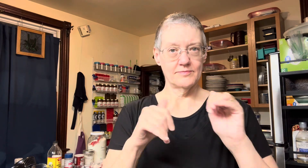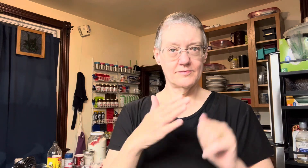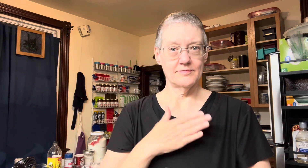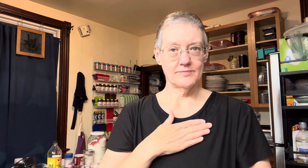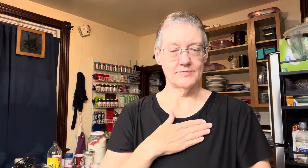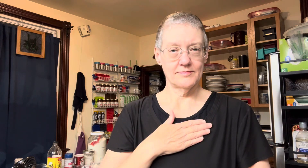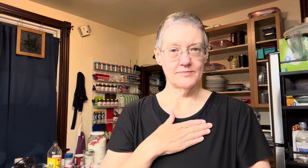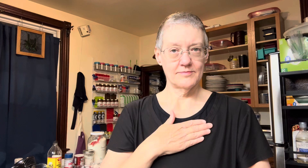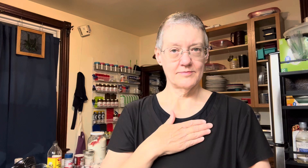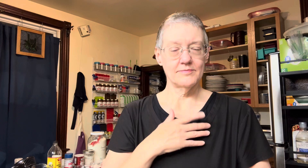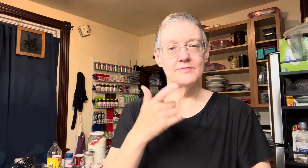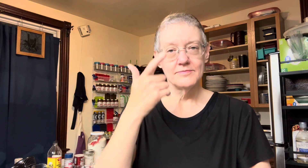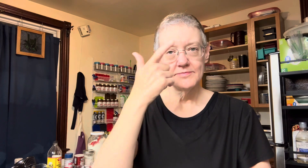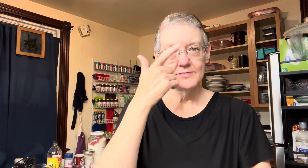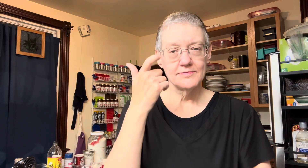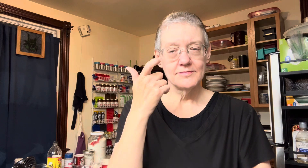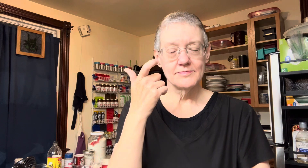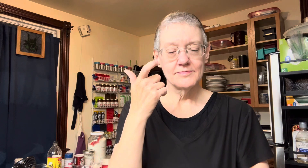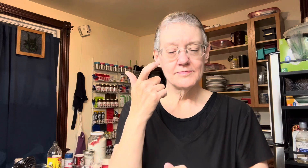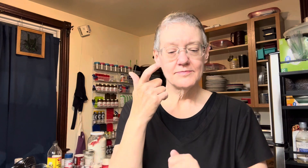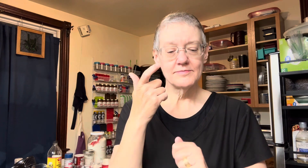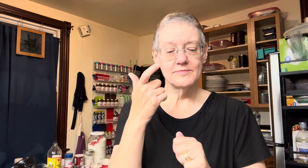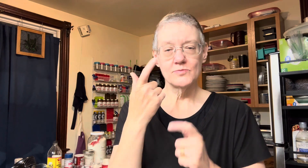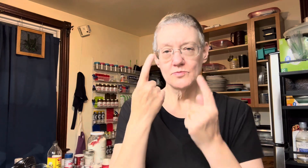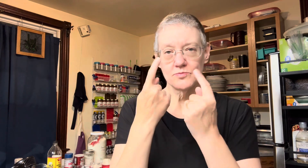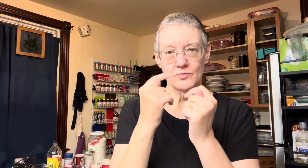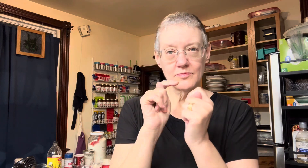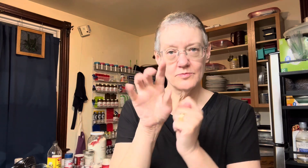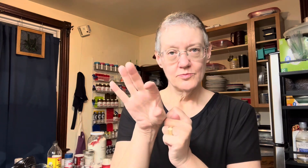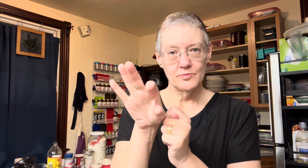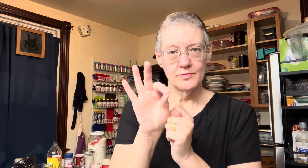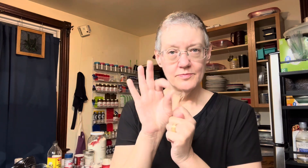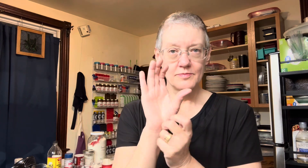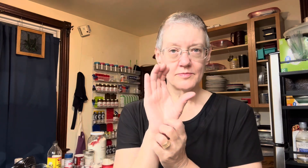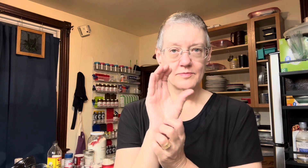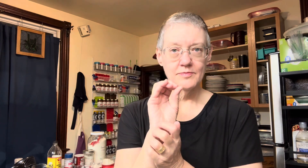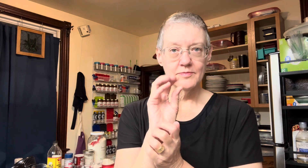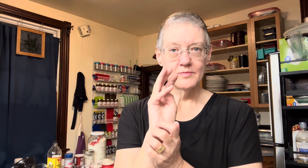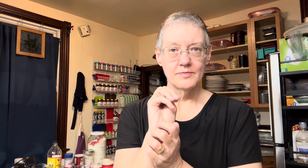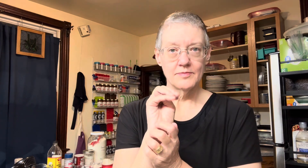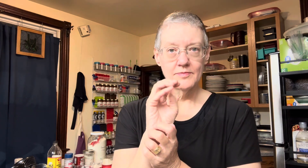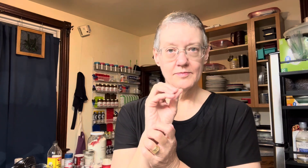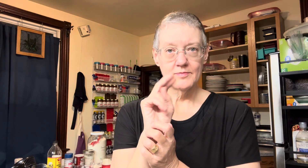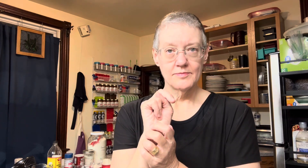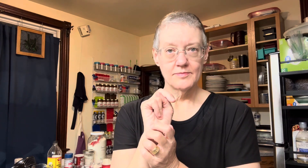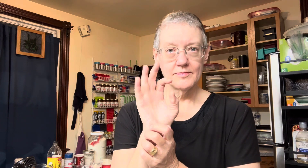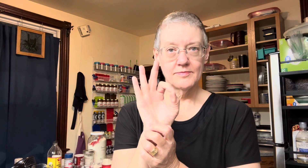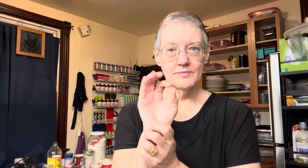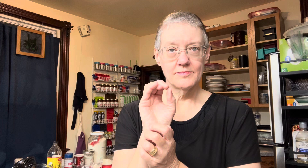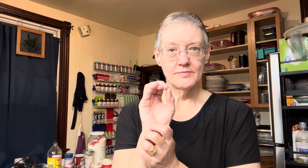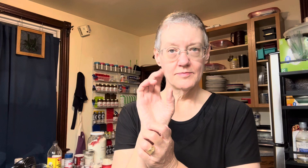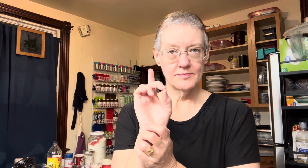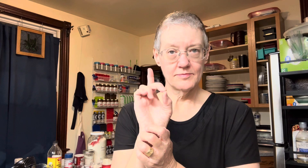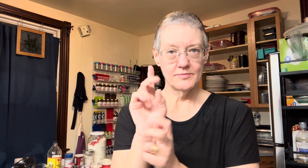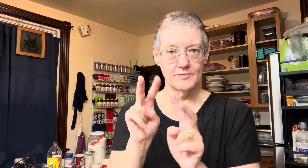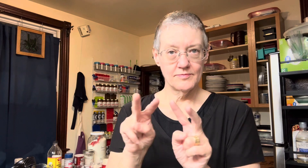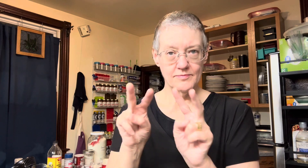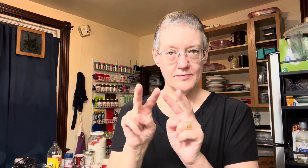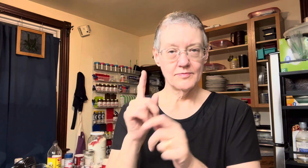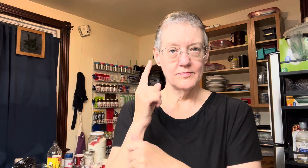your results are different than mine, that's because I try to pick the common food value for